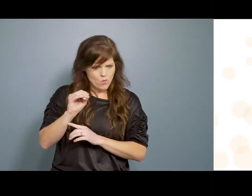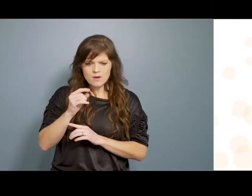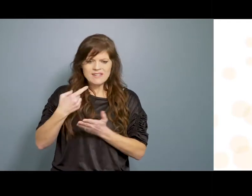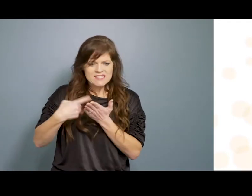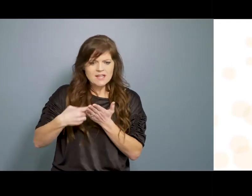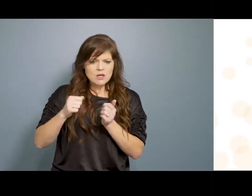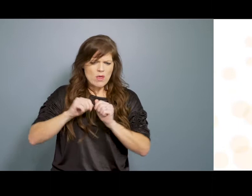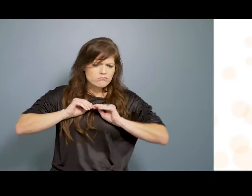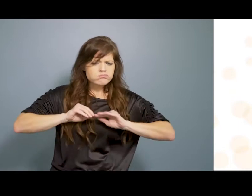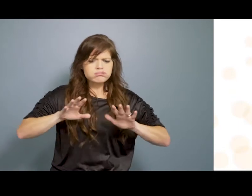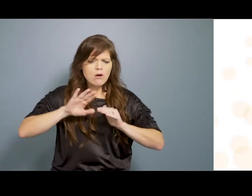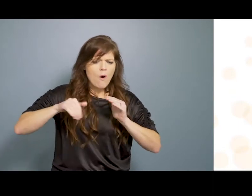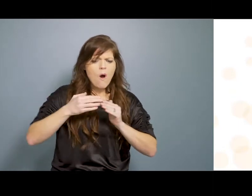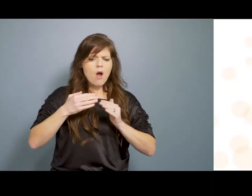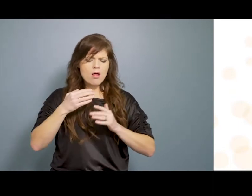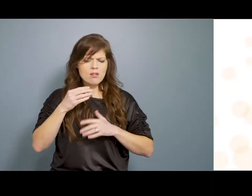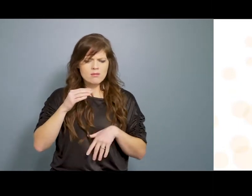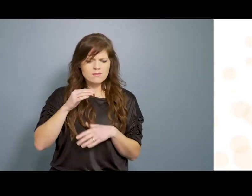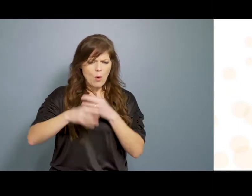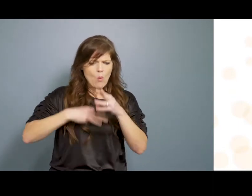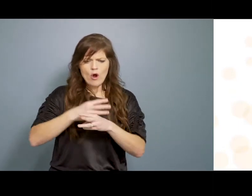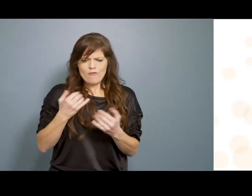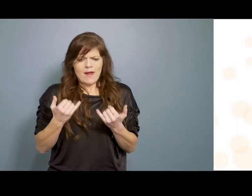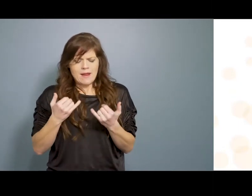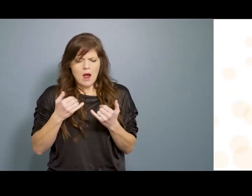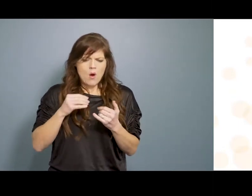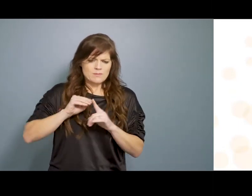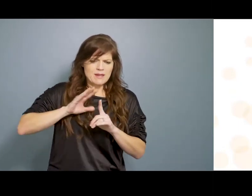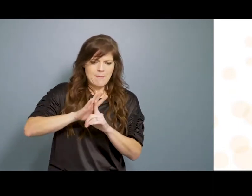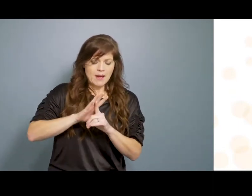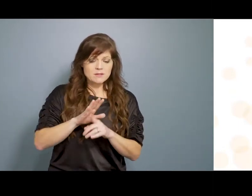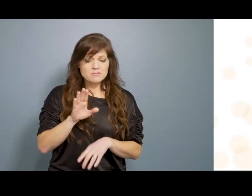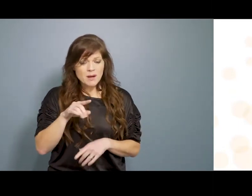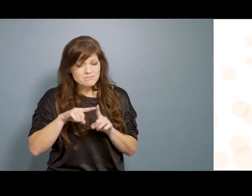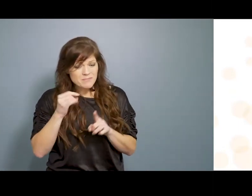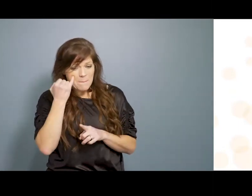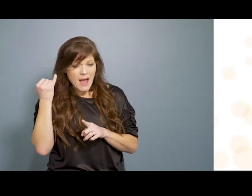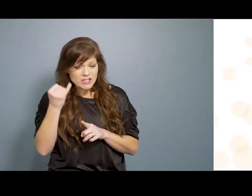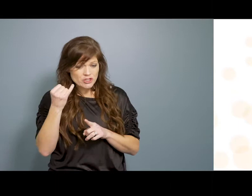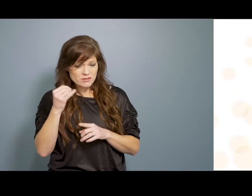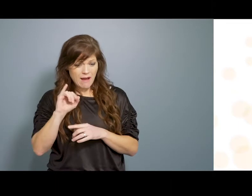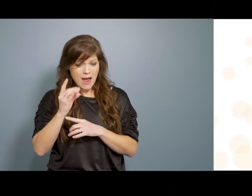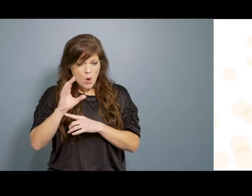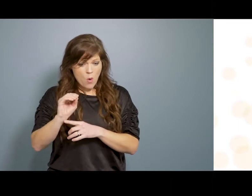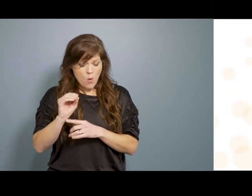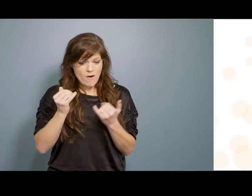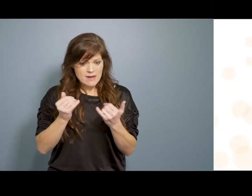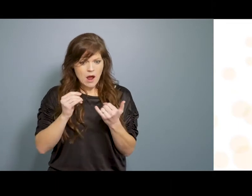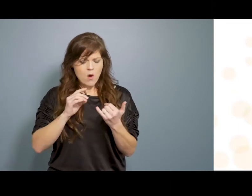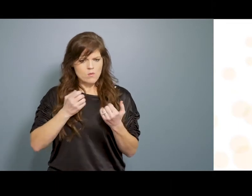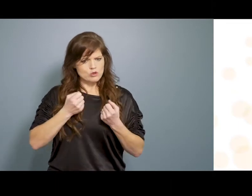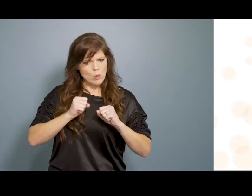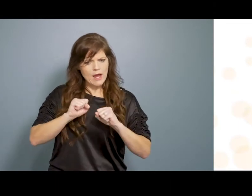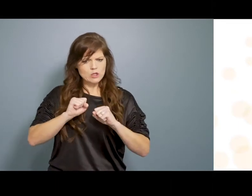at a virtual online Idaho delivery system. Imagine Idaho is a movement that is trying to